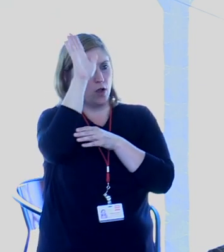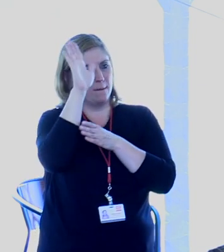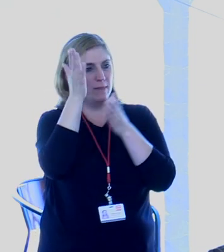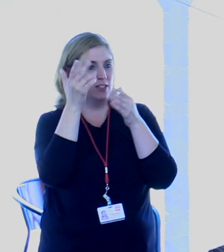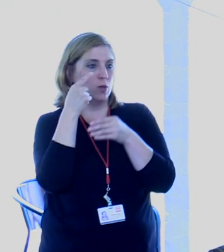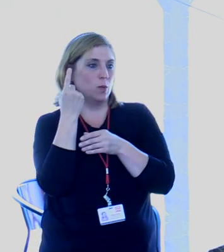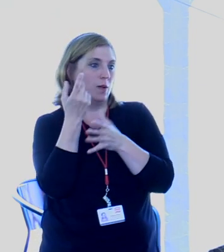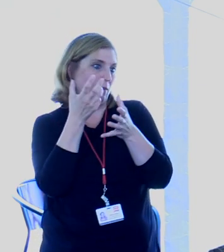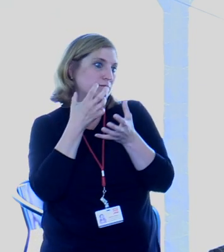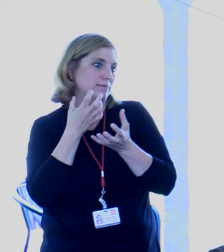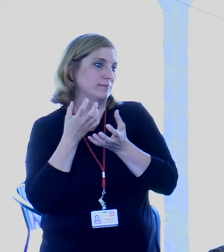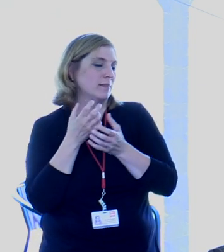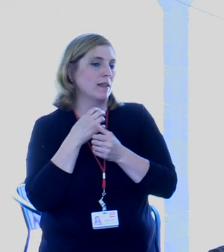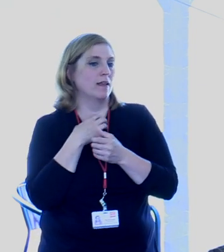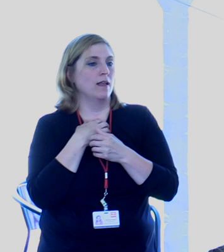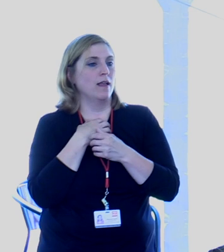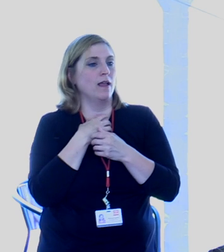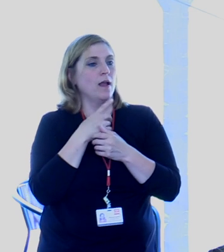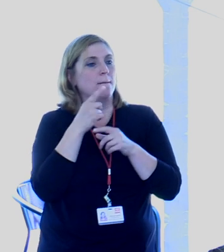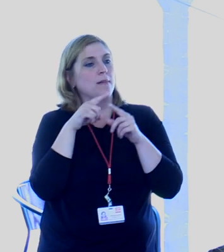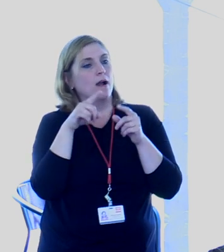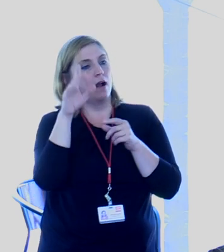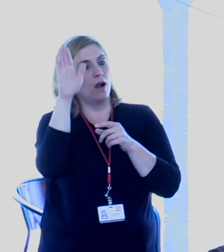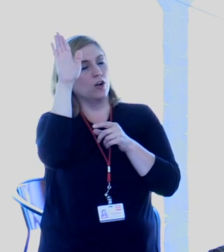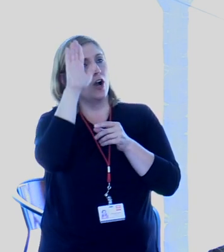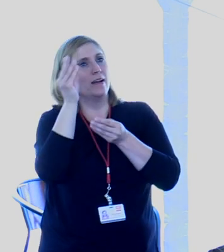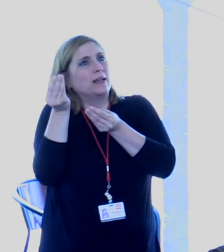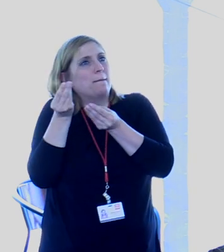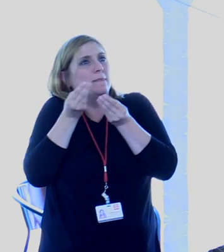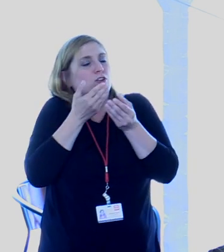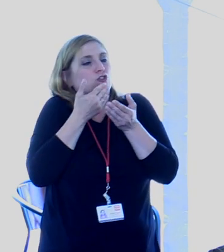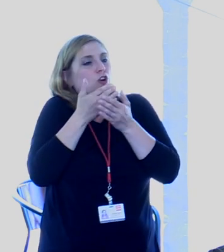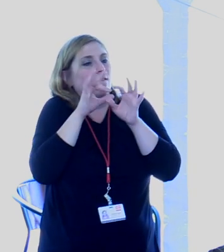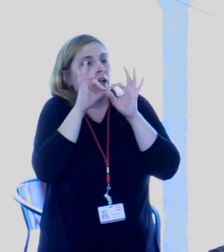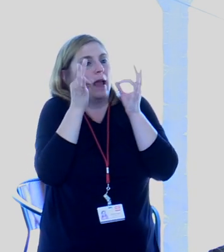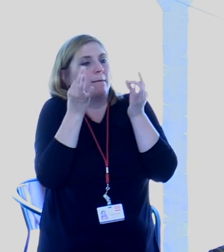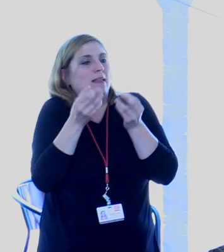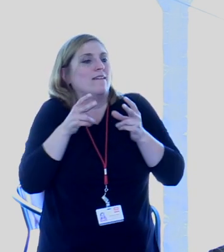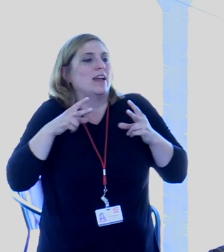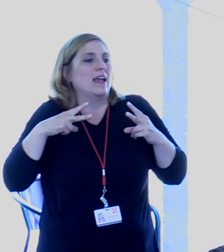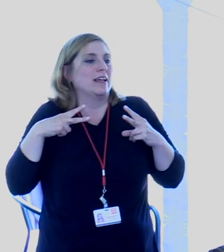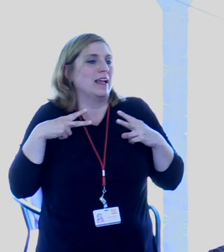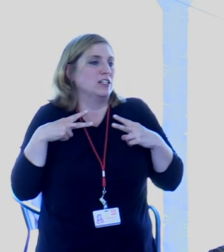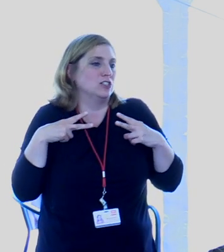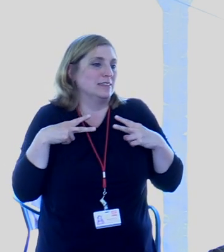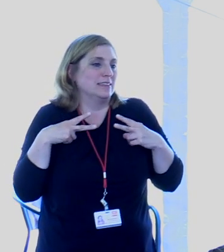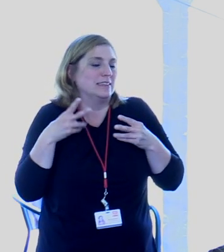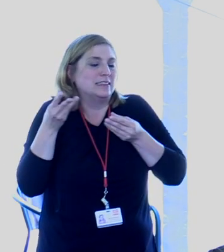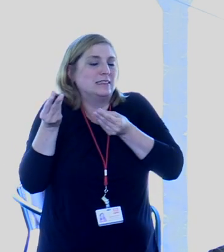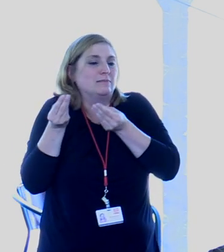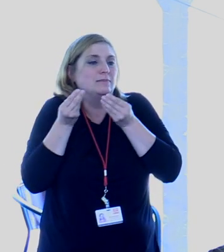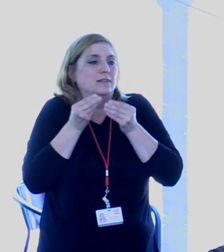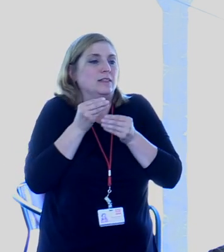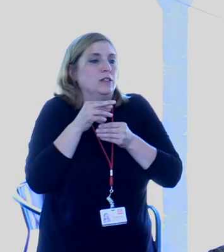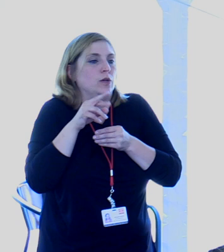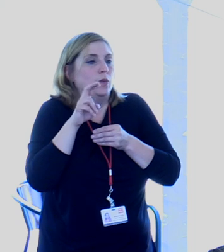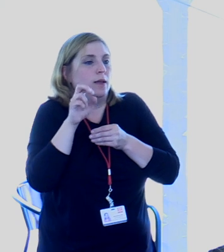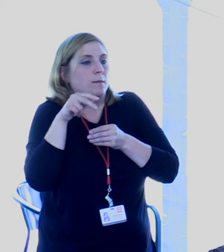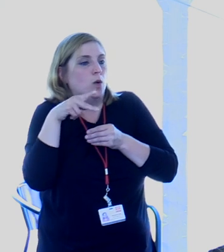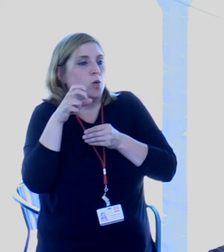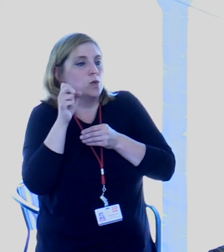desire. Okay? And then I start to say, God, give me a good family vacation. God, give me